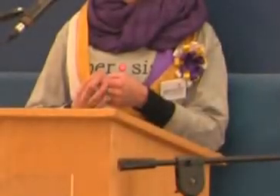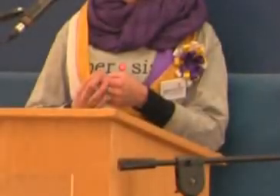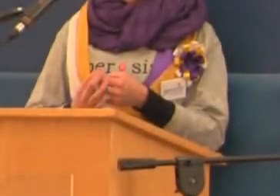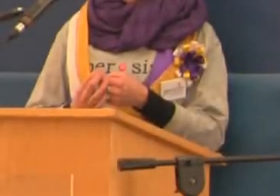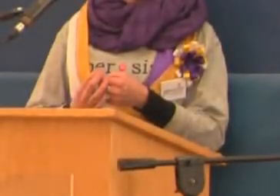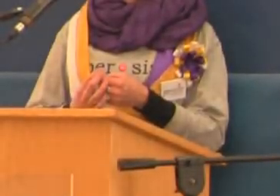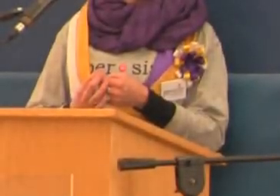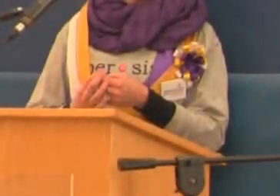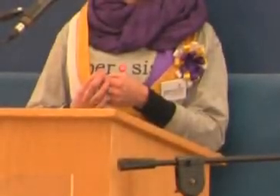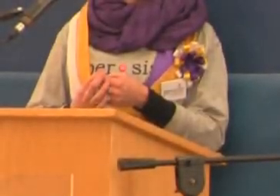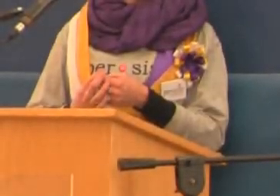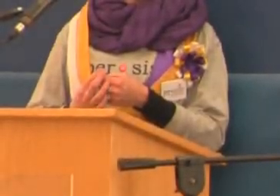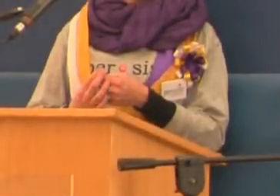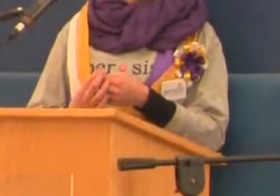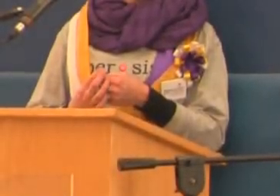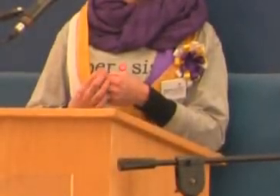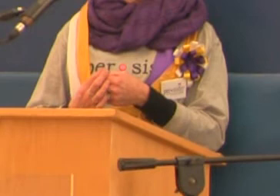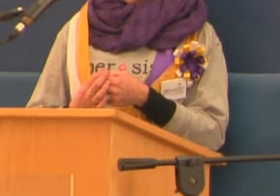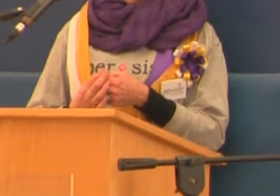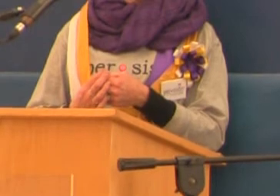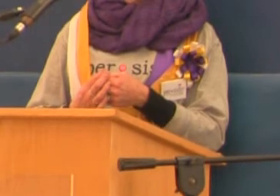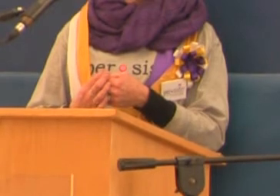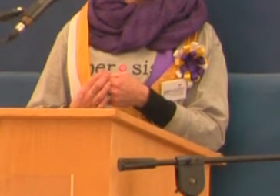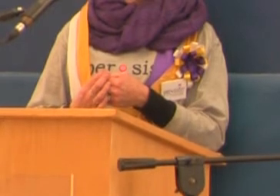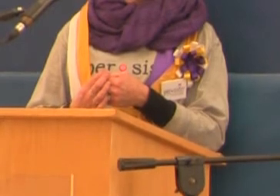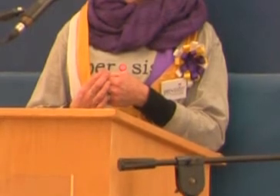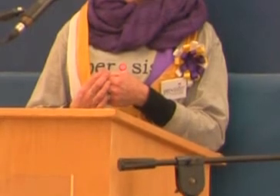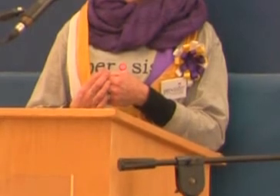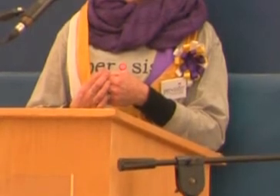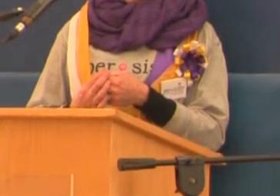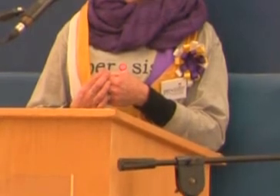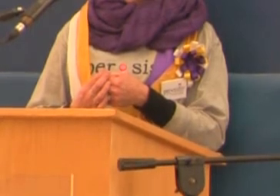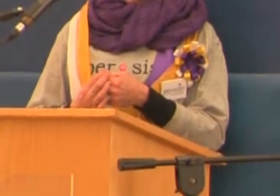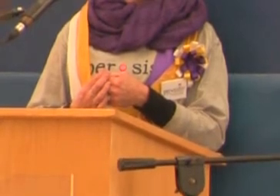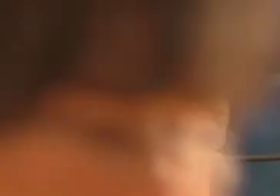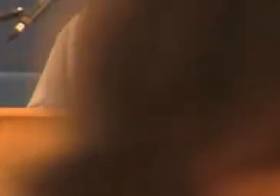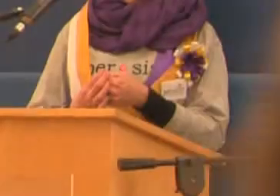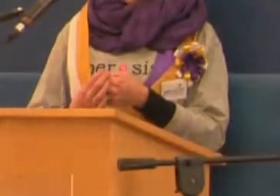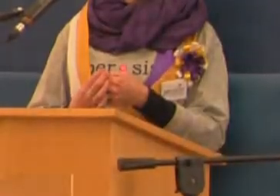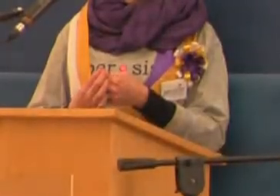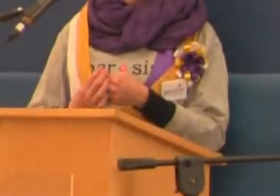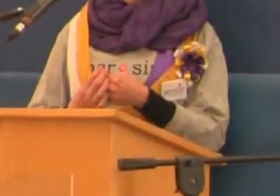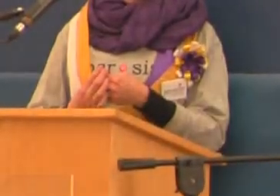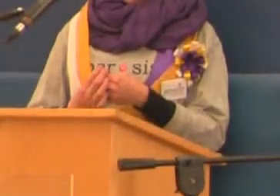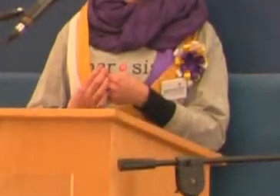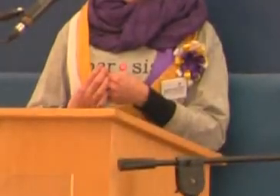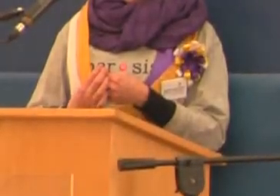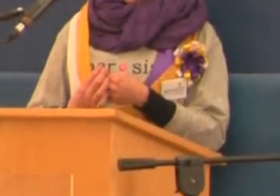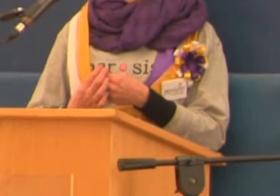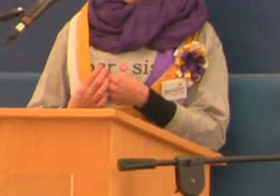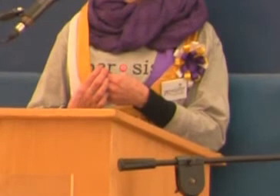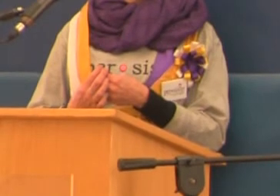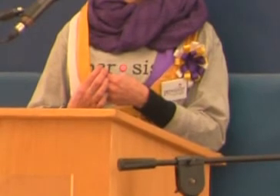So that's my story, and I consider myself very fortunate. People who do not have a support system and the socioeconomic status that I've